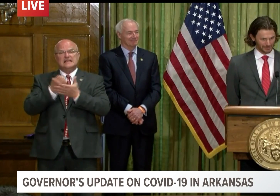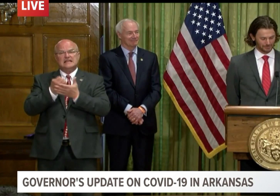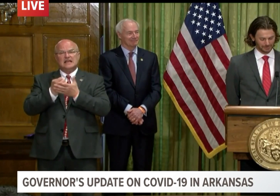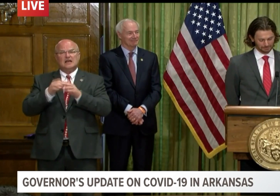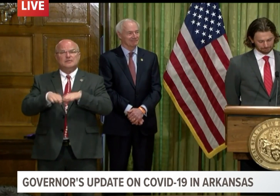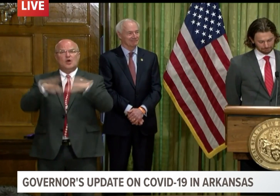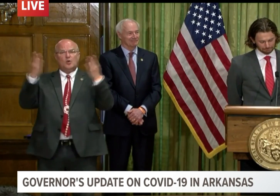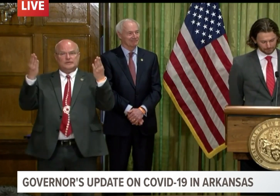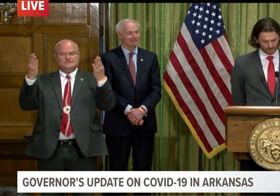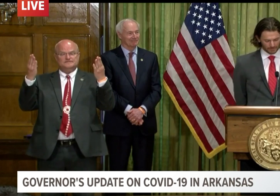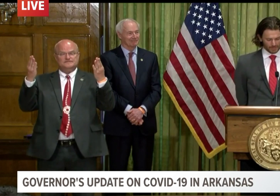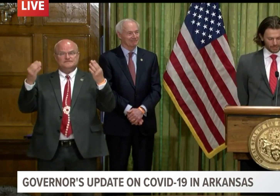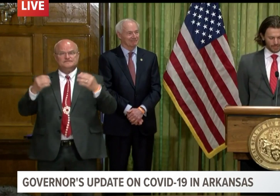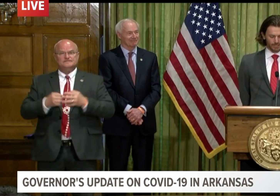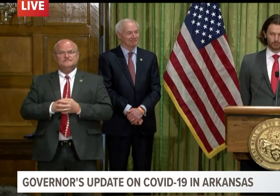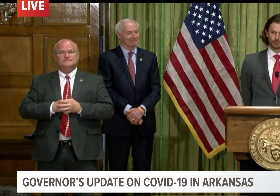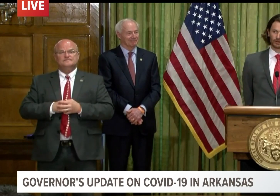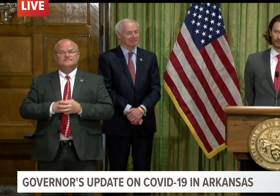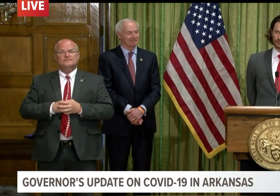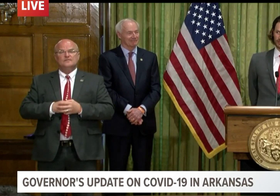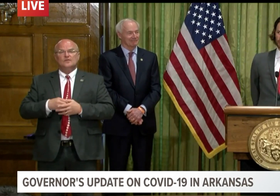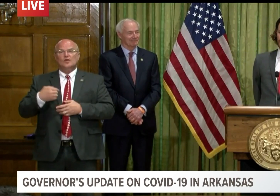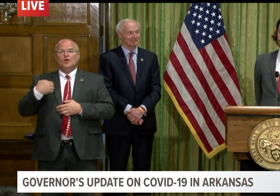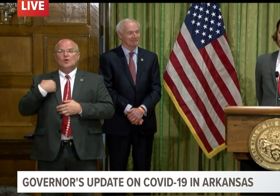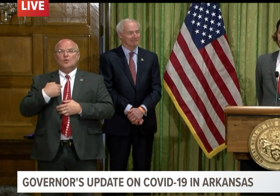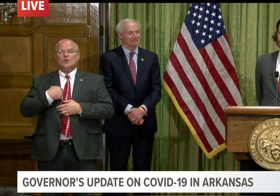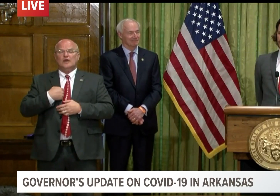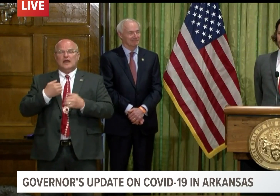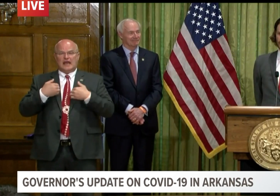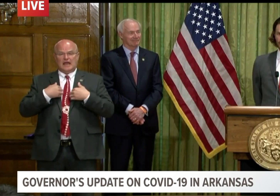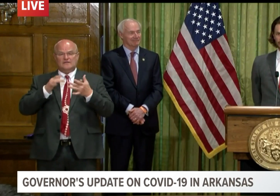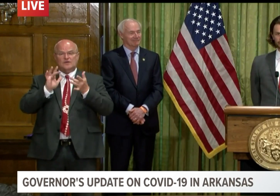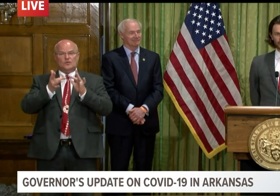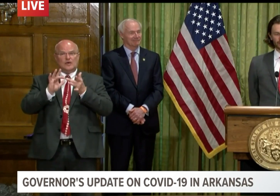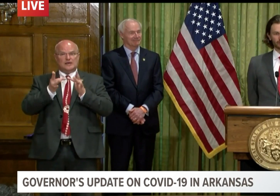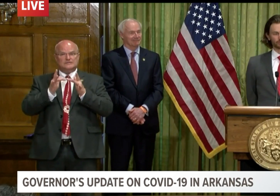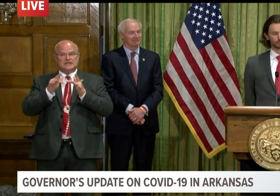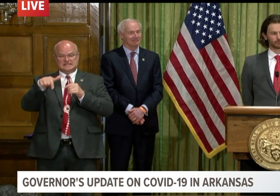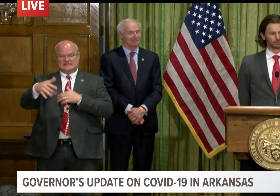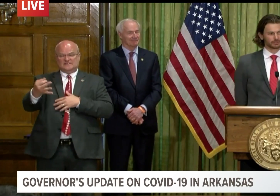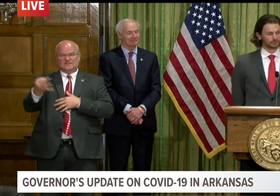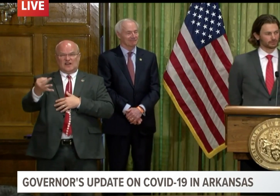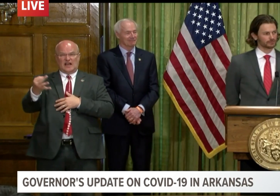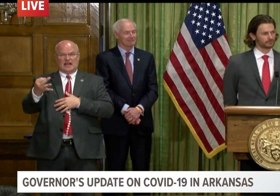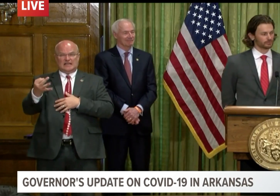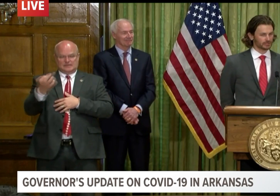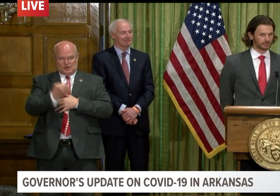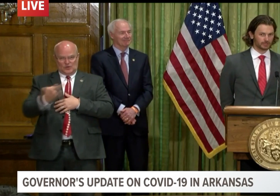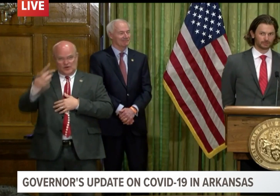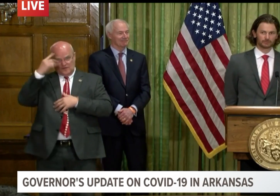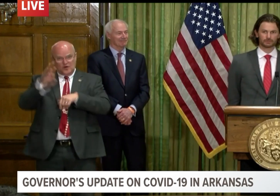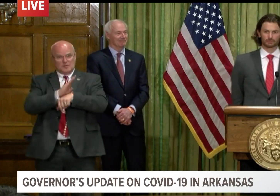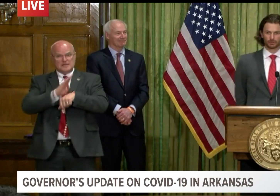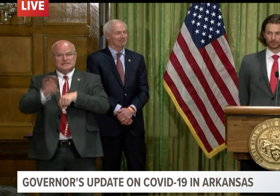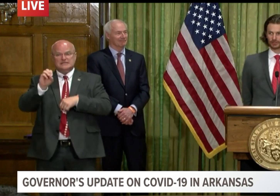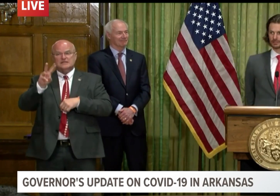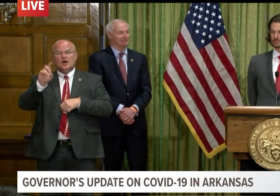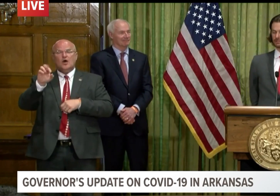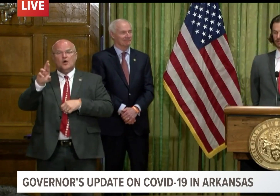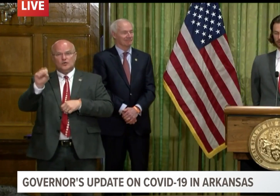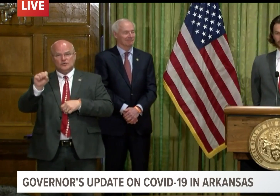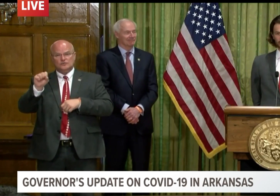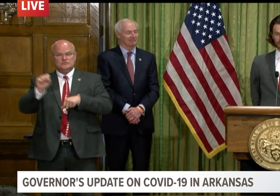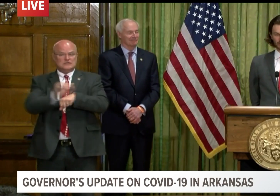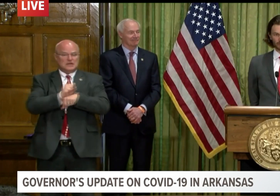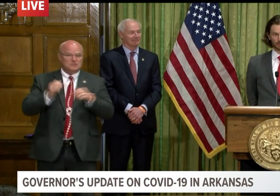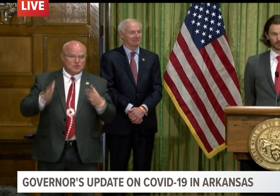economy reopened. We are launching a website this Friday, which will be a resource for business owners,